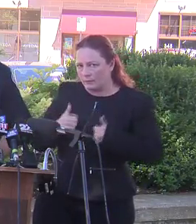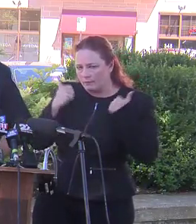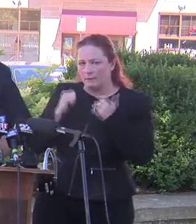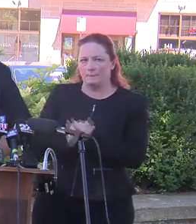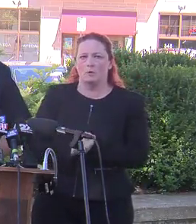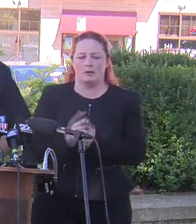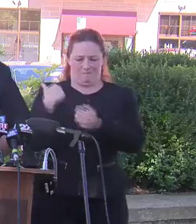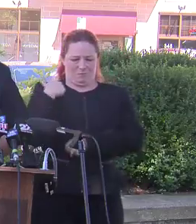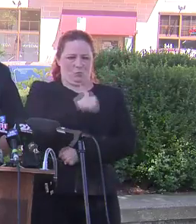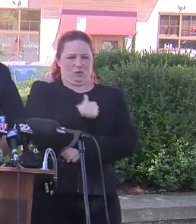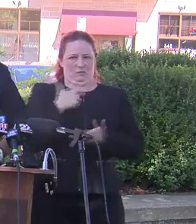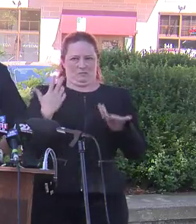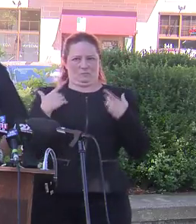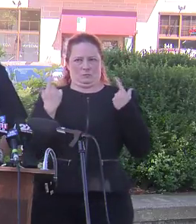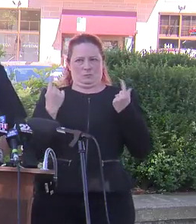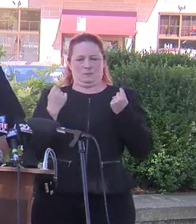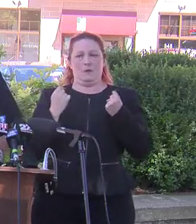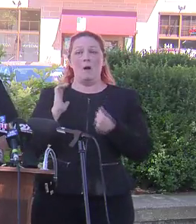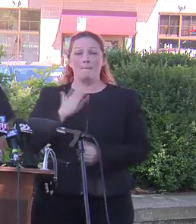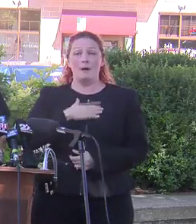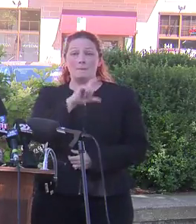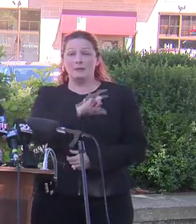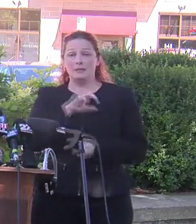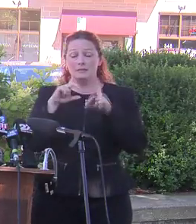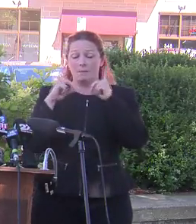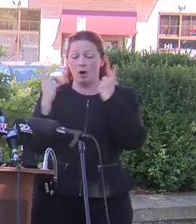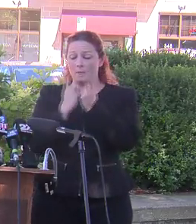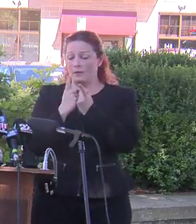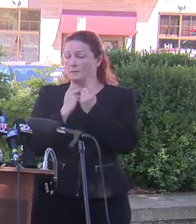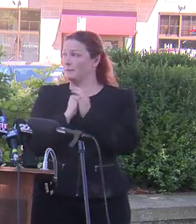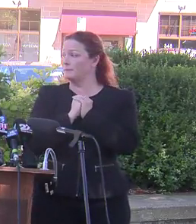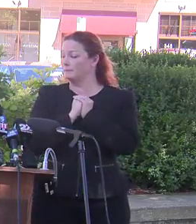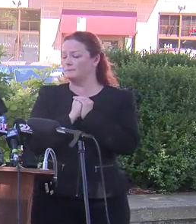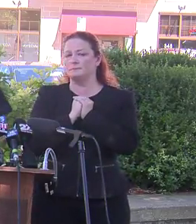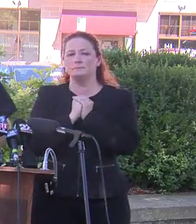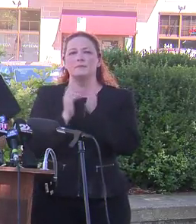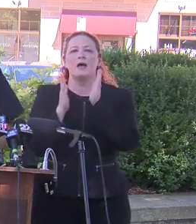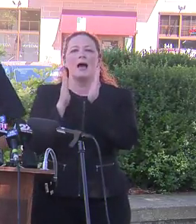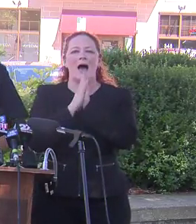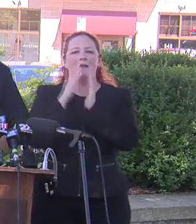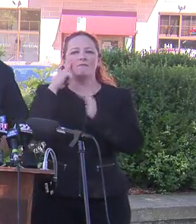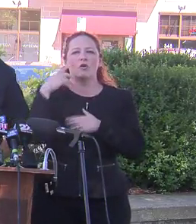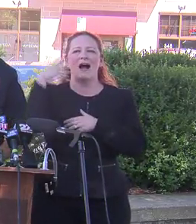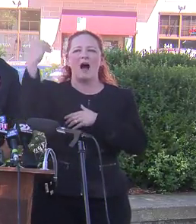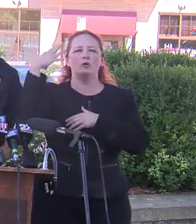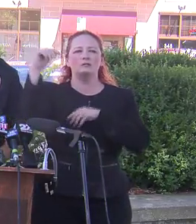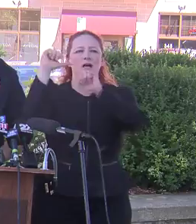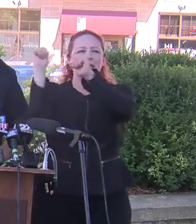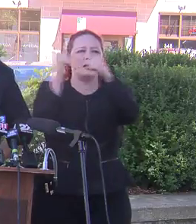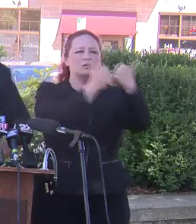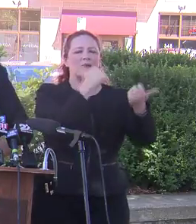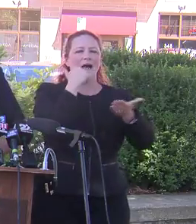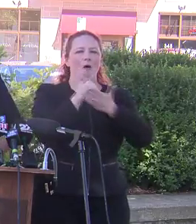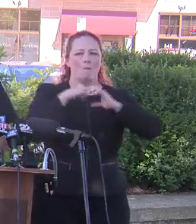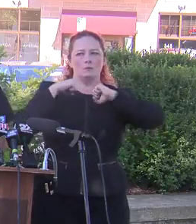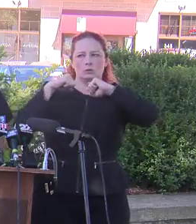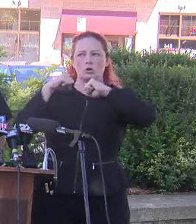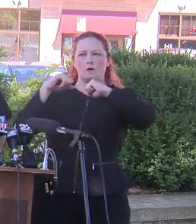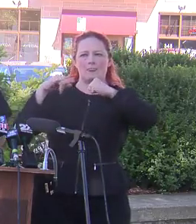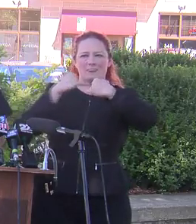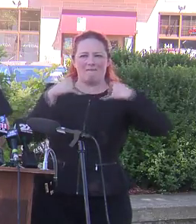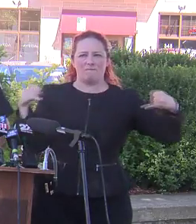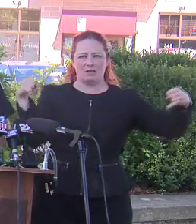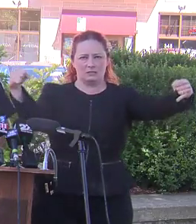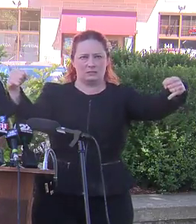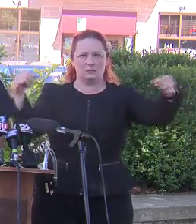at. We as a police department have asked for outside law enforcement to help us with scene security of that perimeter